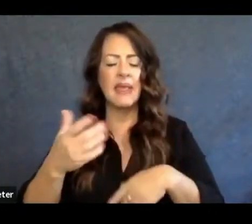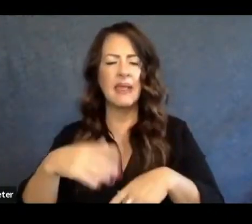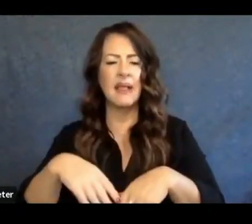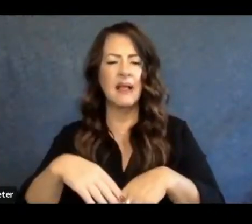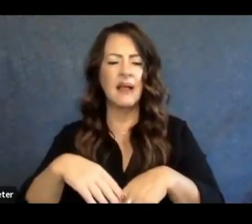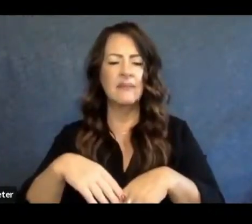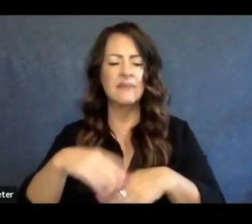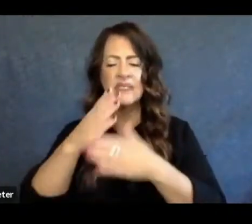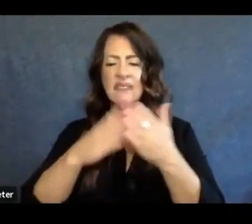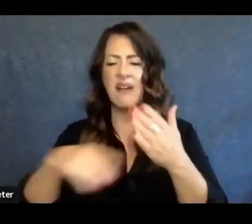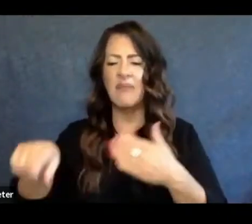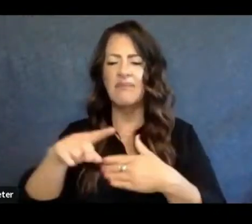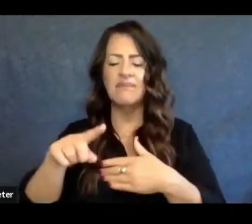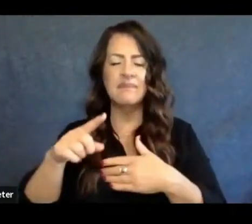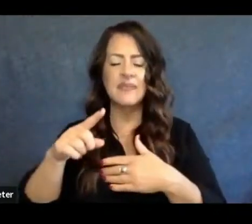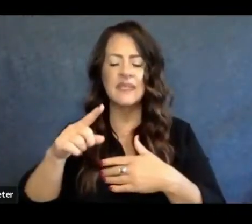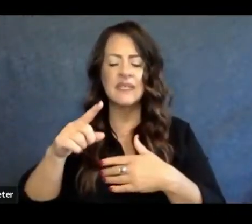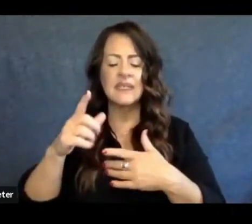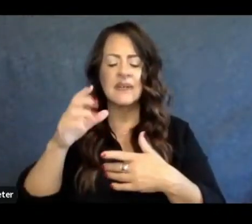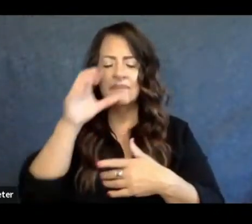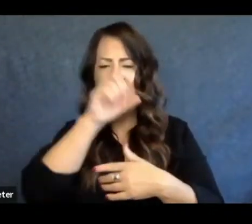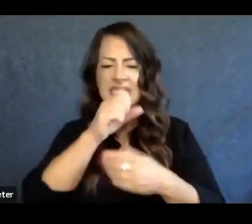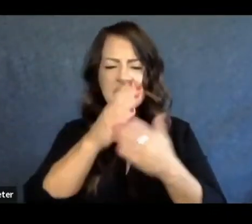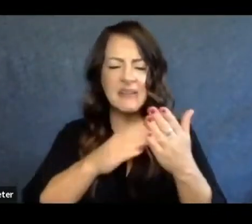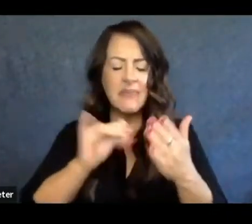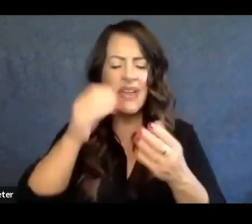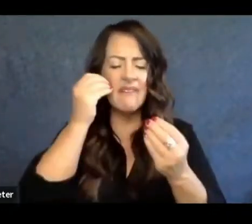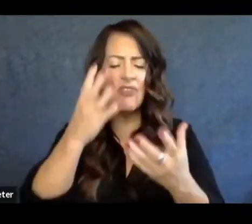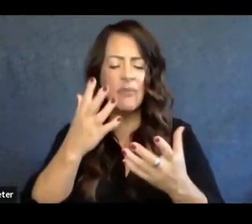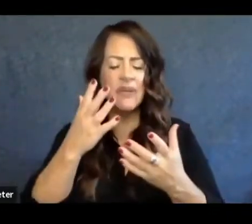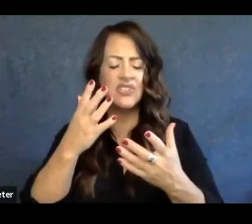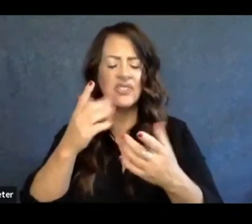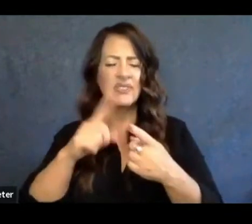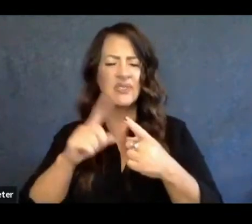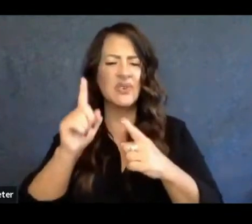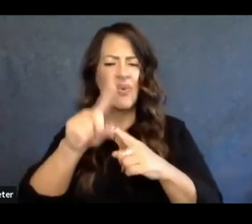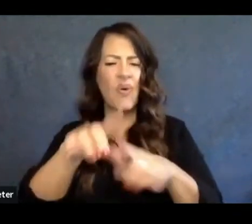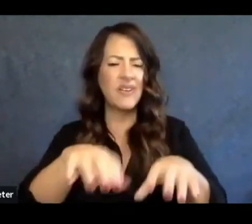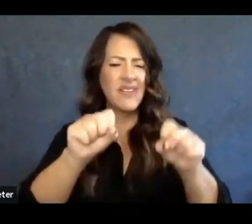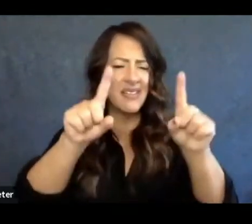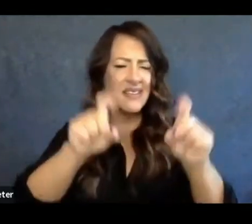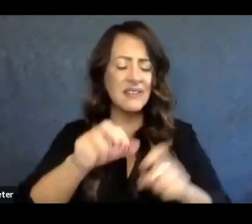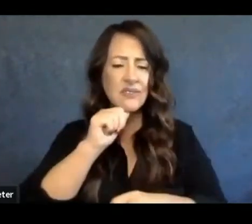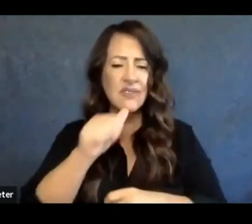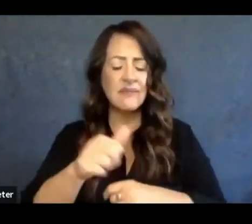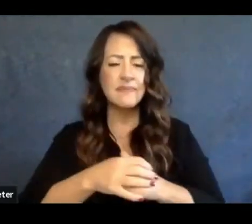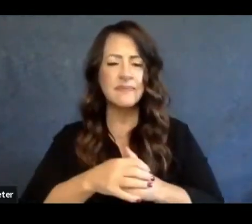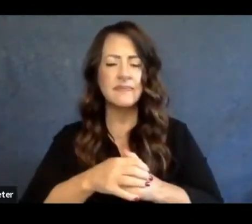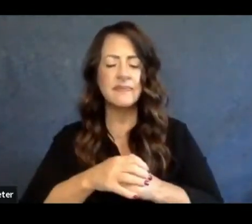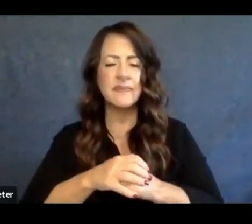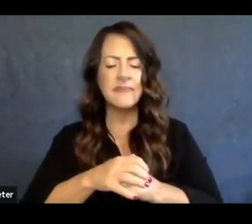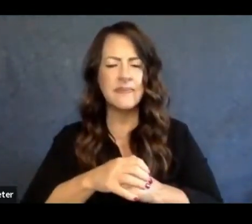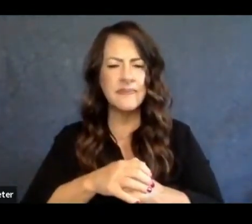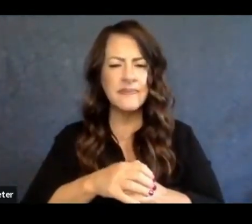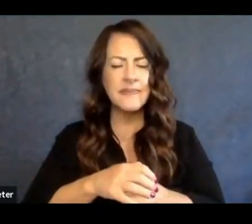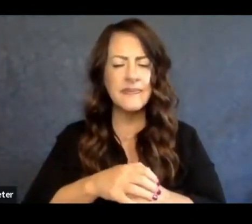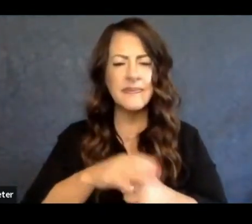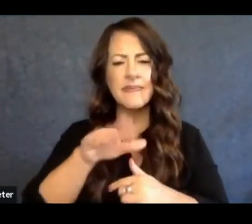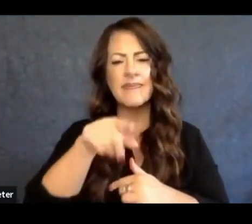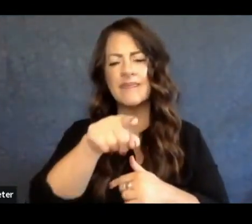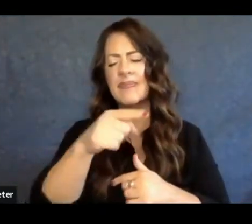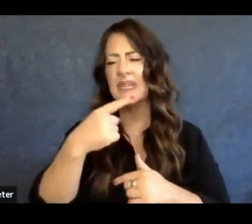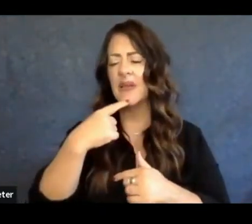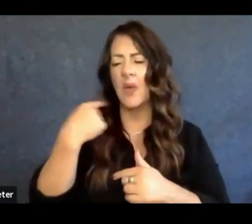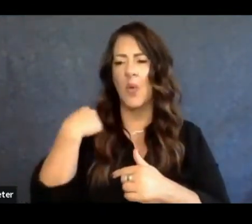we're missing a lot of positives? Thank you. Yeah, I mean, both excellent questions. First and foremost, we've been in the middle of this